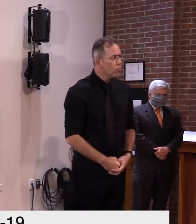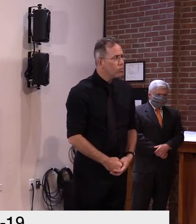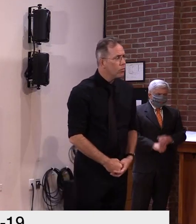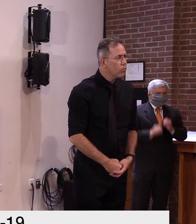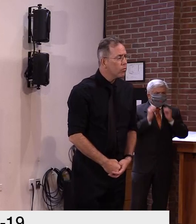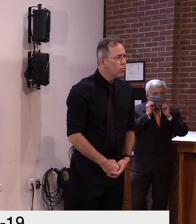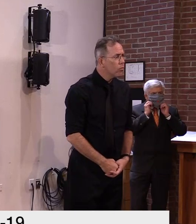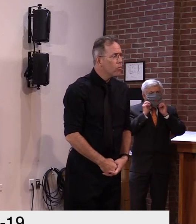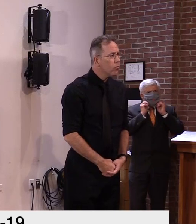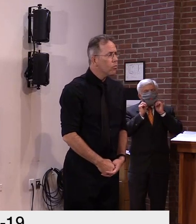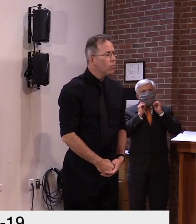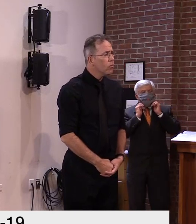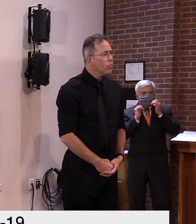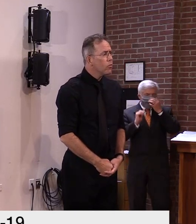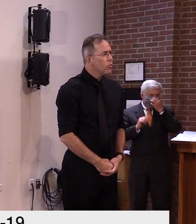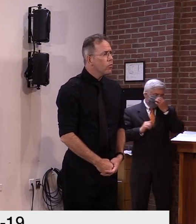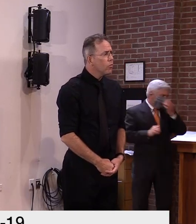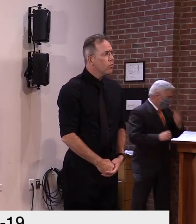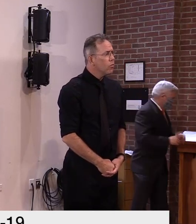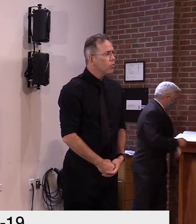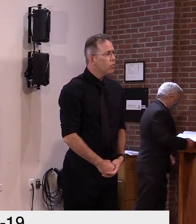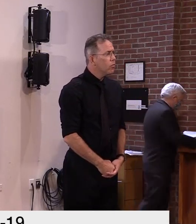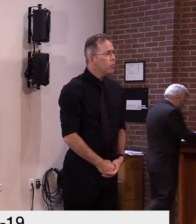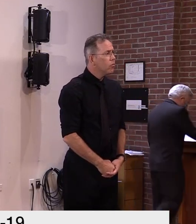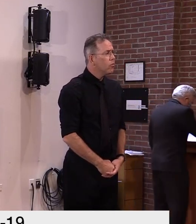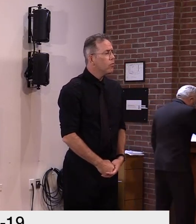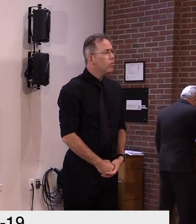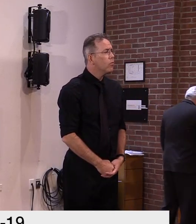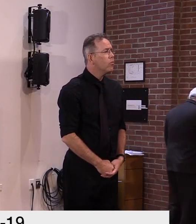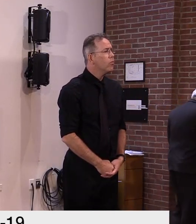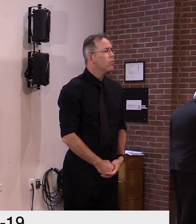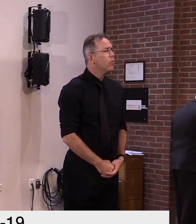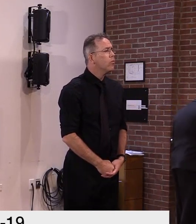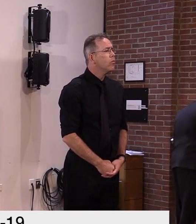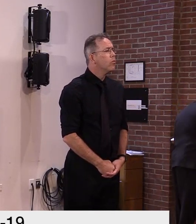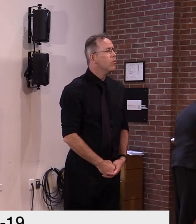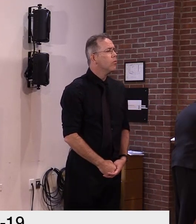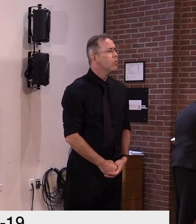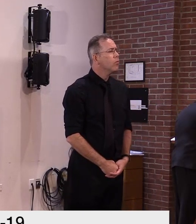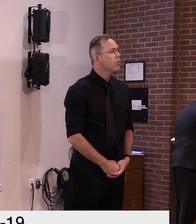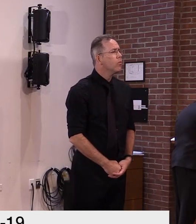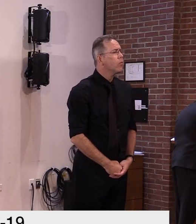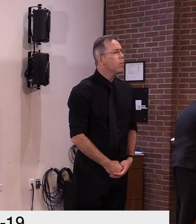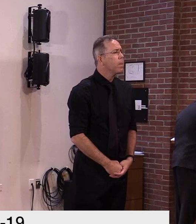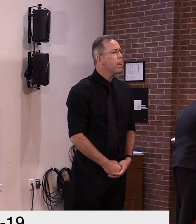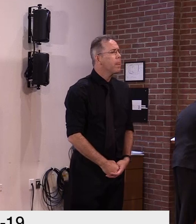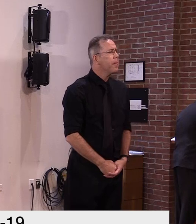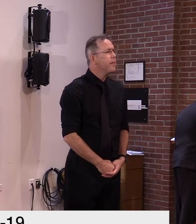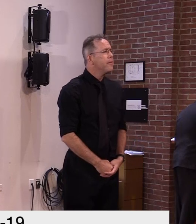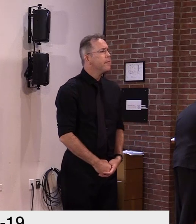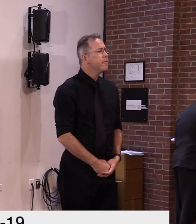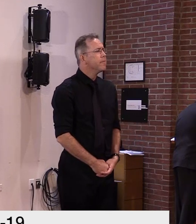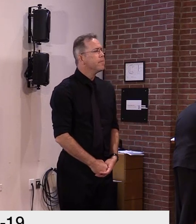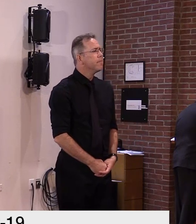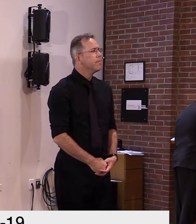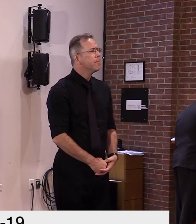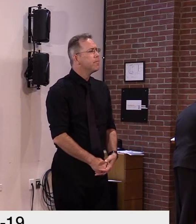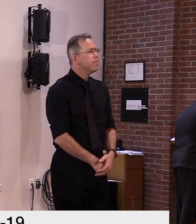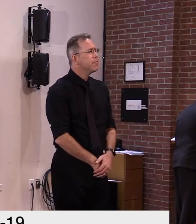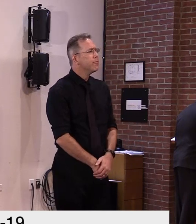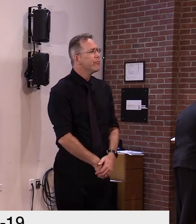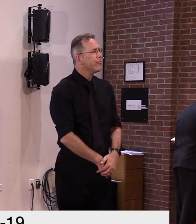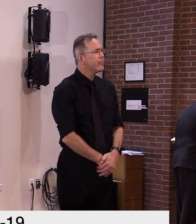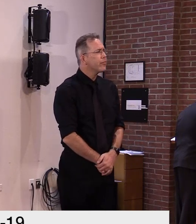with the economy still partly shut down, with the tremendous loss we've had in tax revenues, rooms and meals and